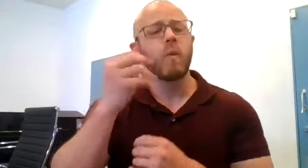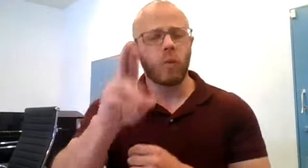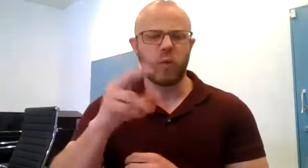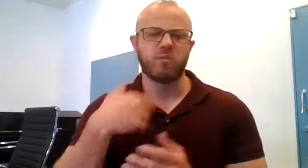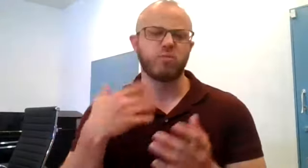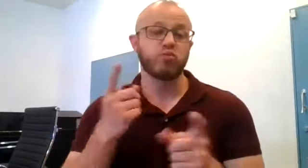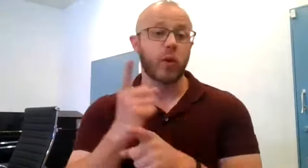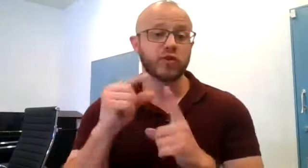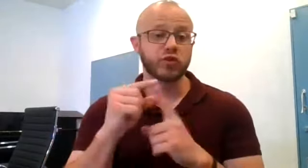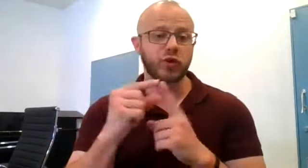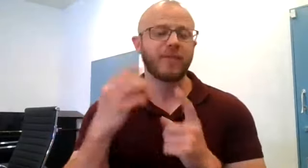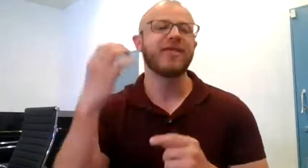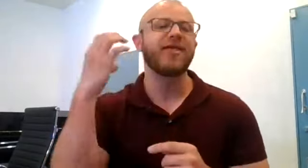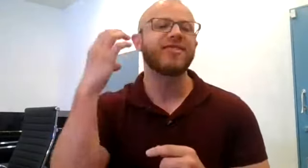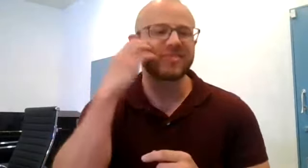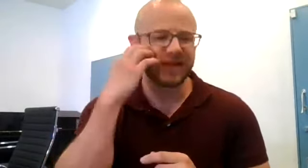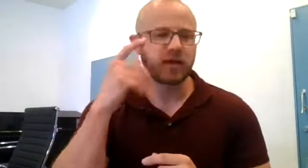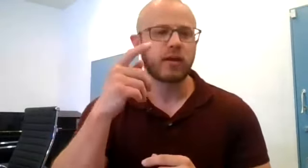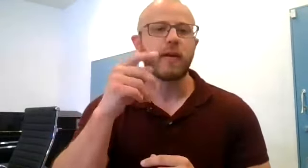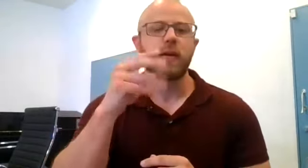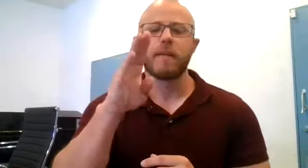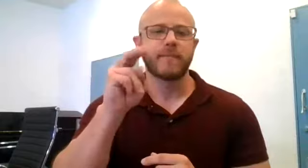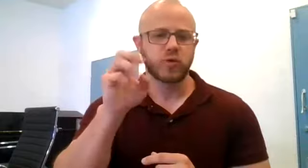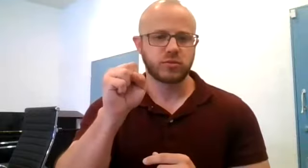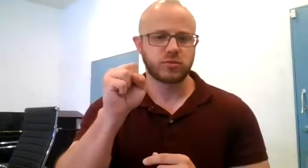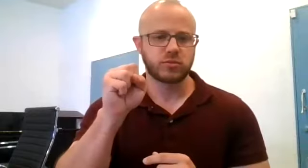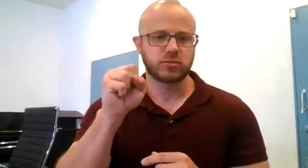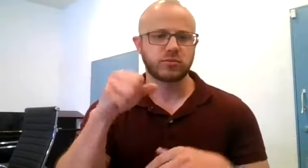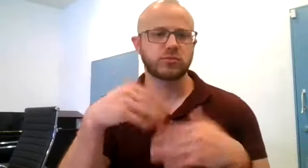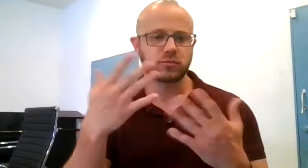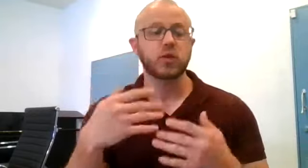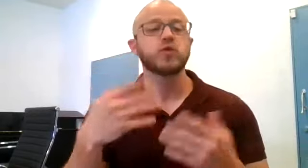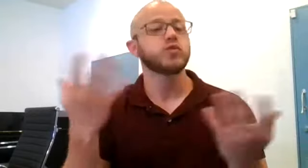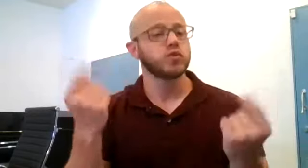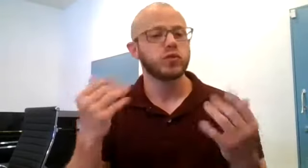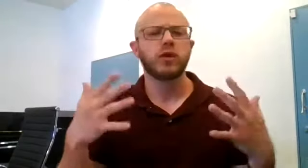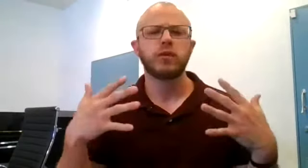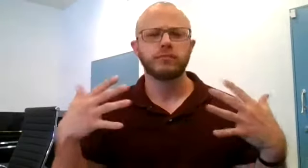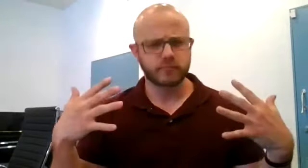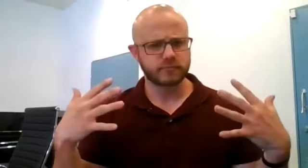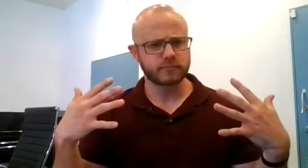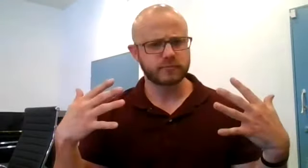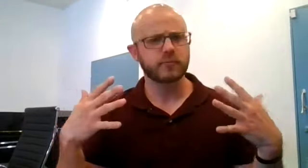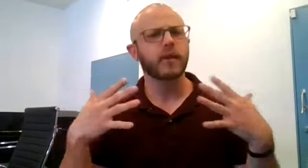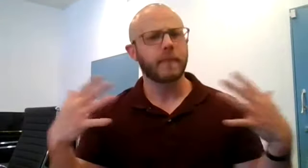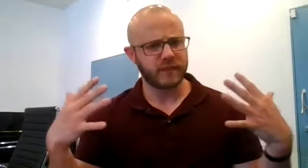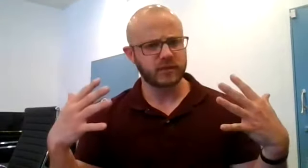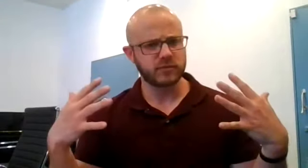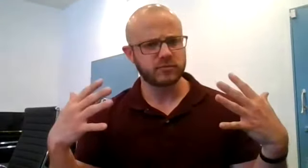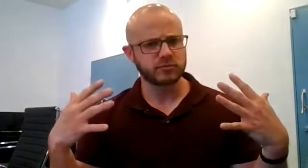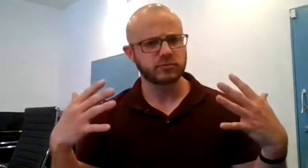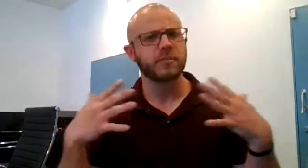Fat, or appropriate term, thick, boned. So you do this.